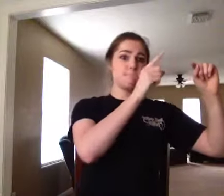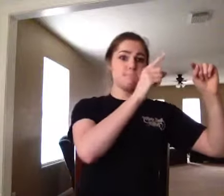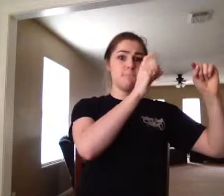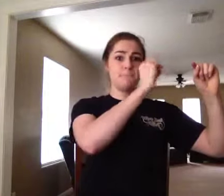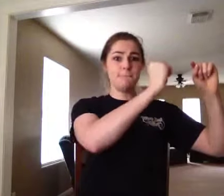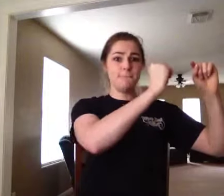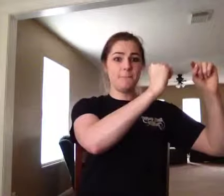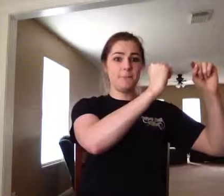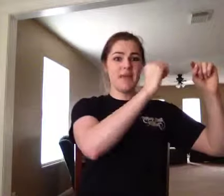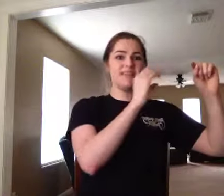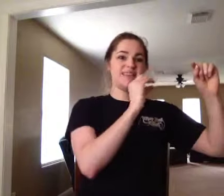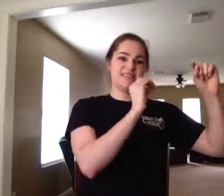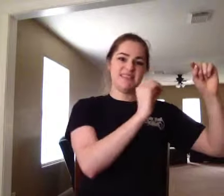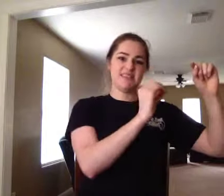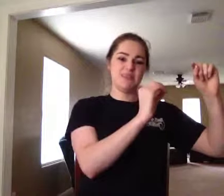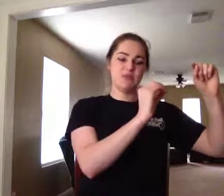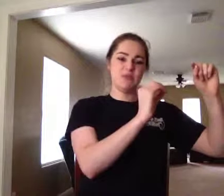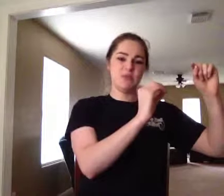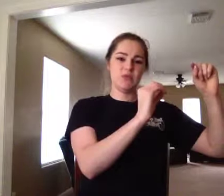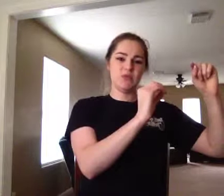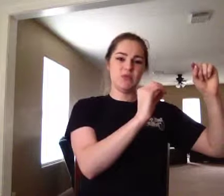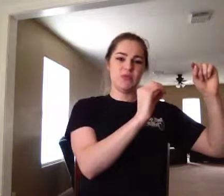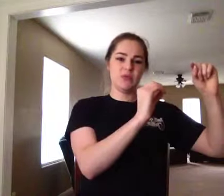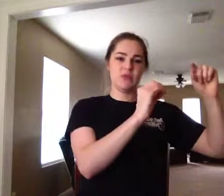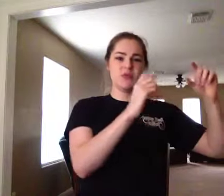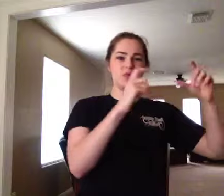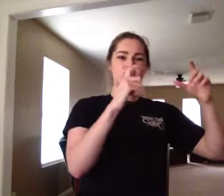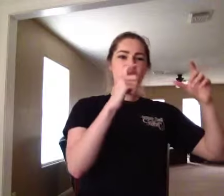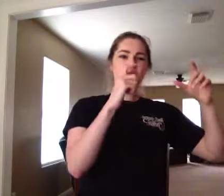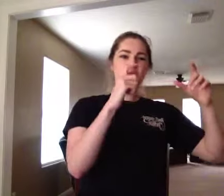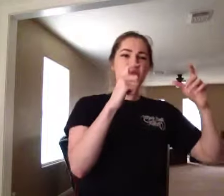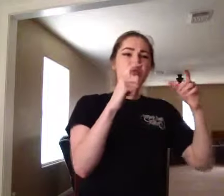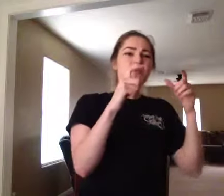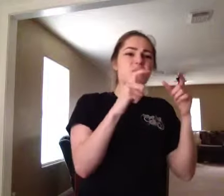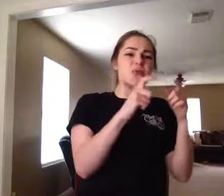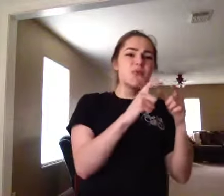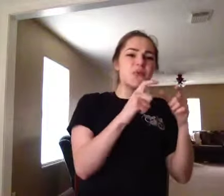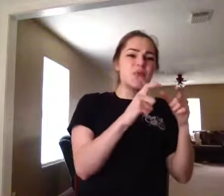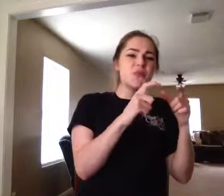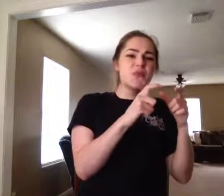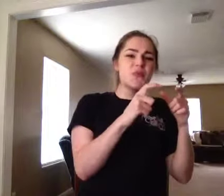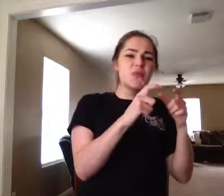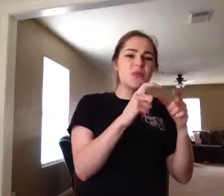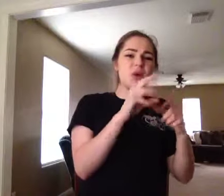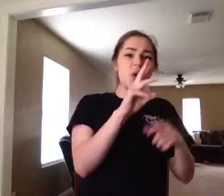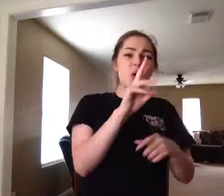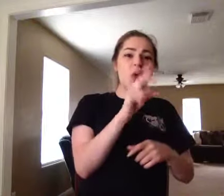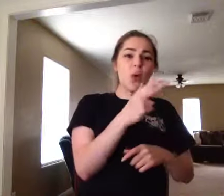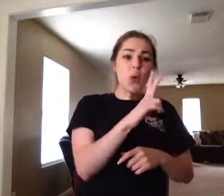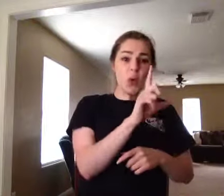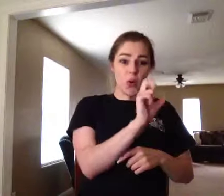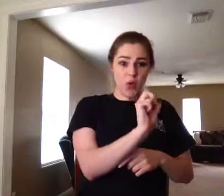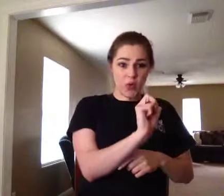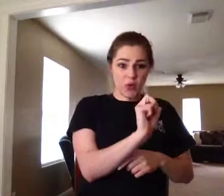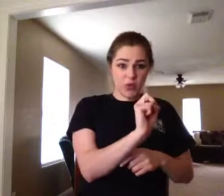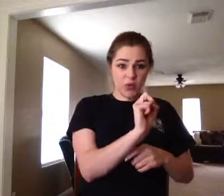is the smallest whole number that you can have. Be aware of that. There is no largest whole number. This goes on forever and